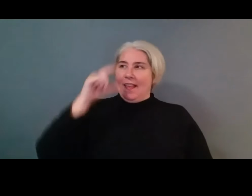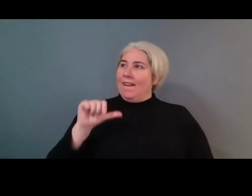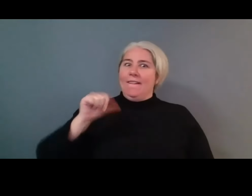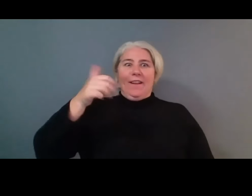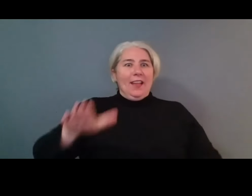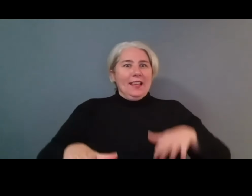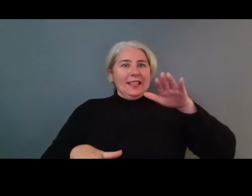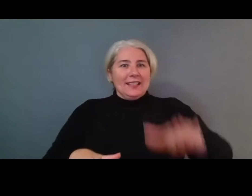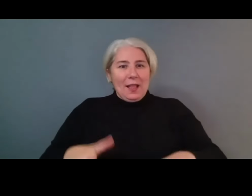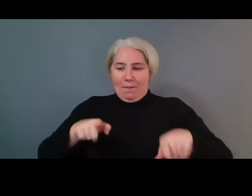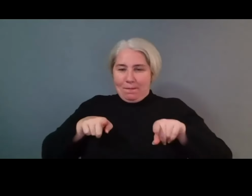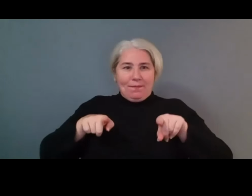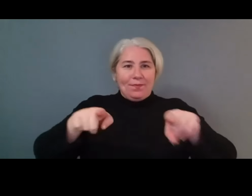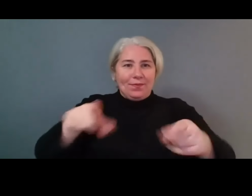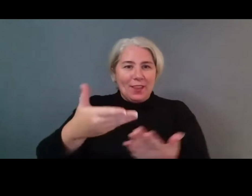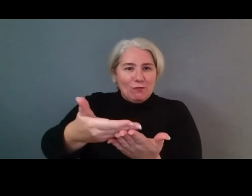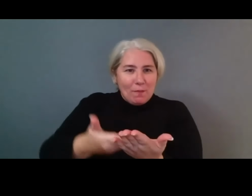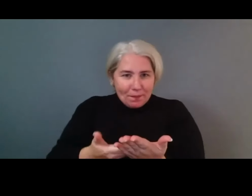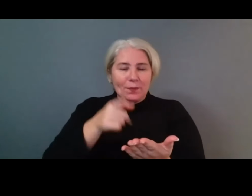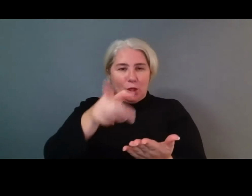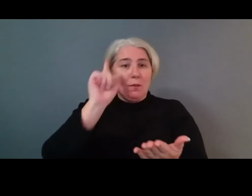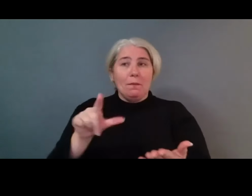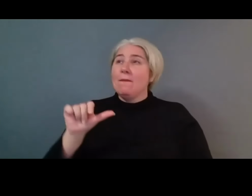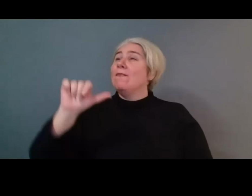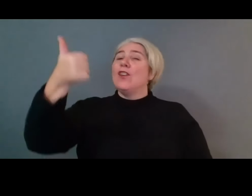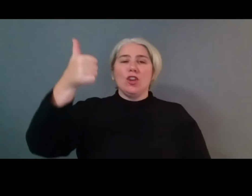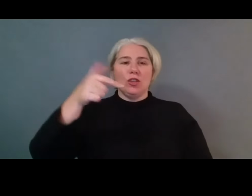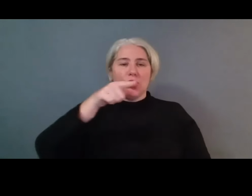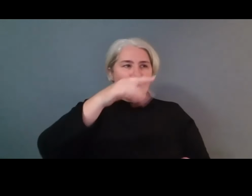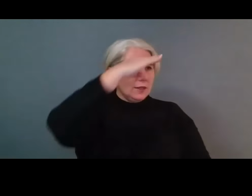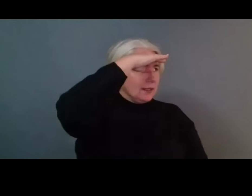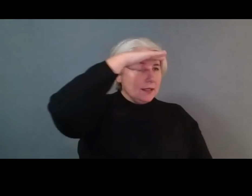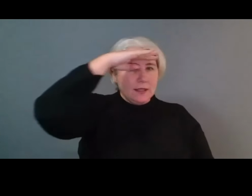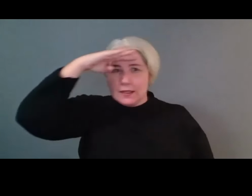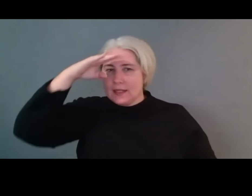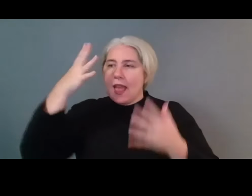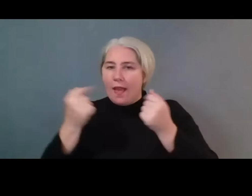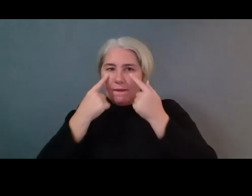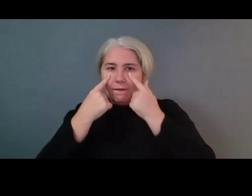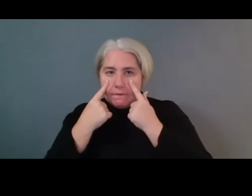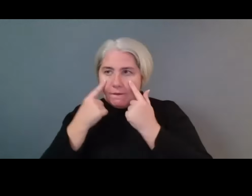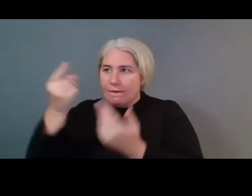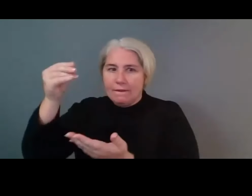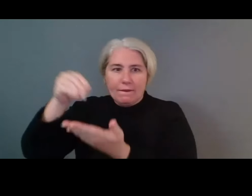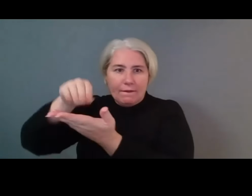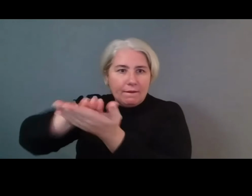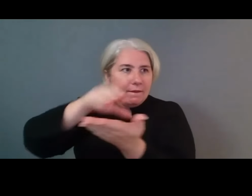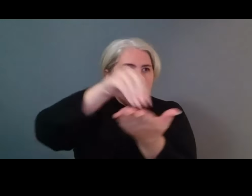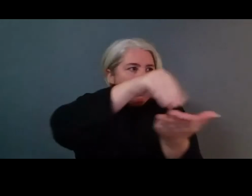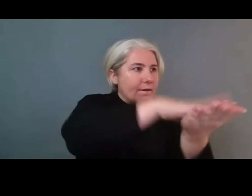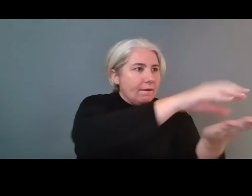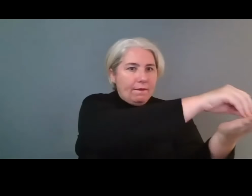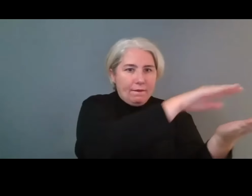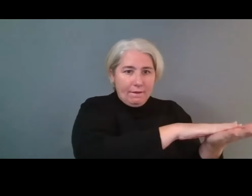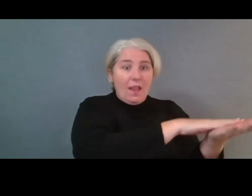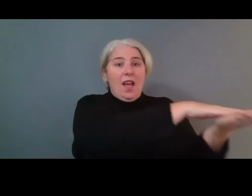report is to gather evidence and identify the issues of a particular concern.